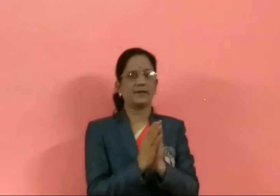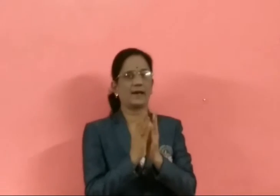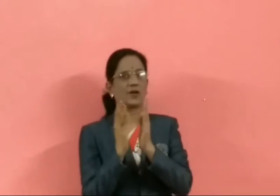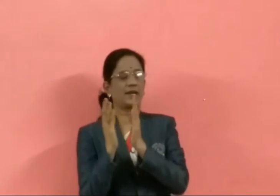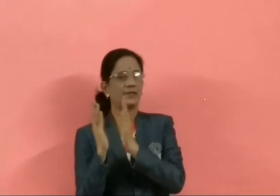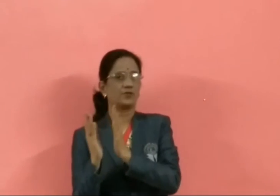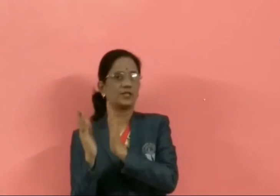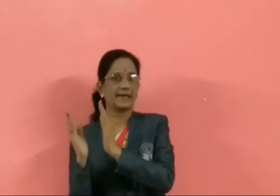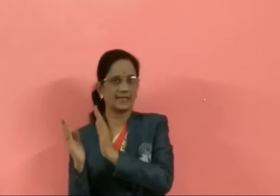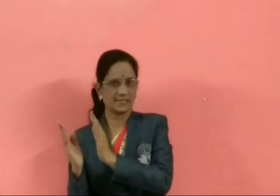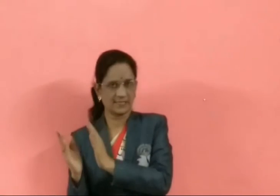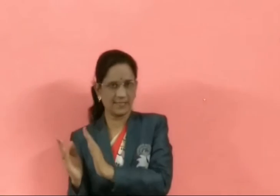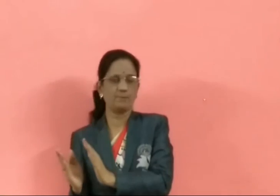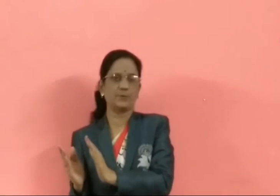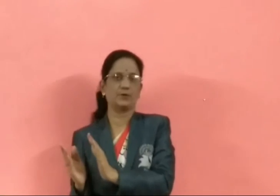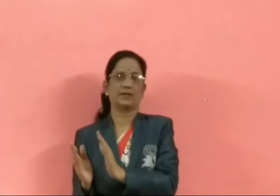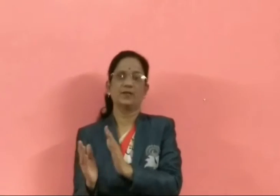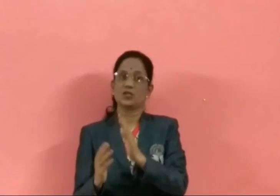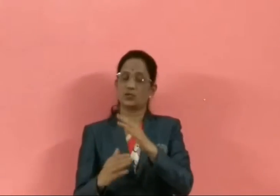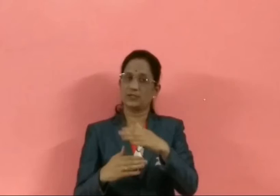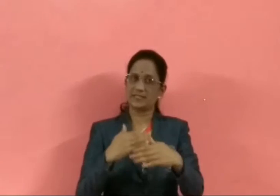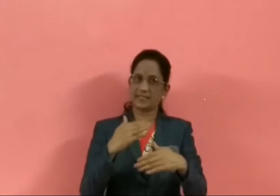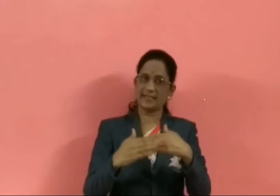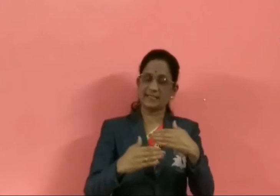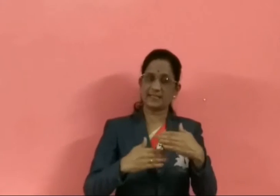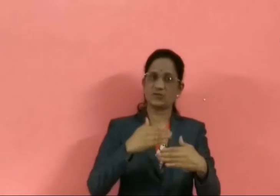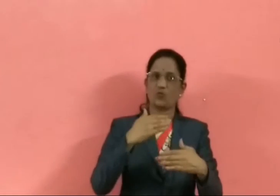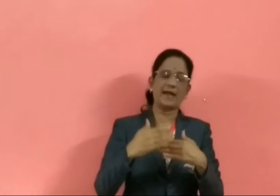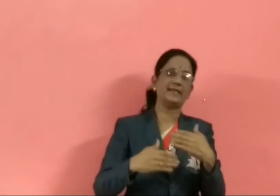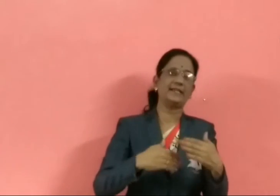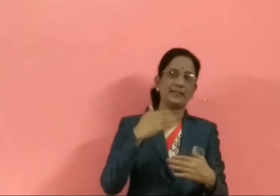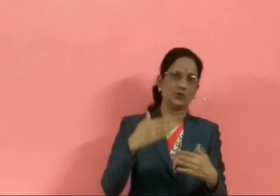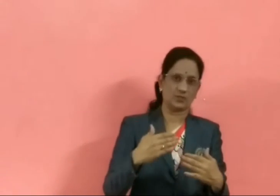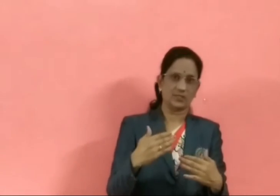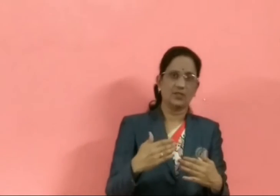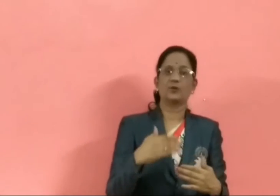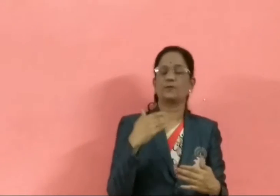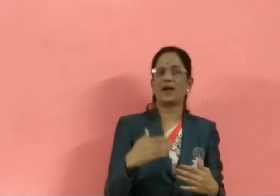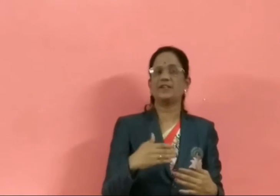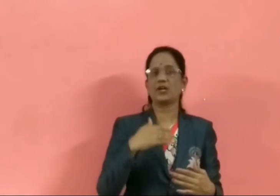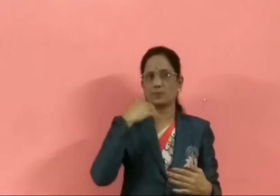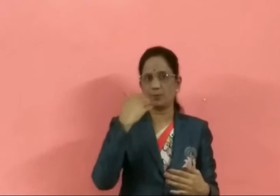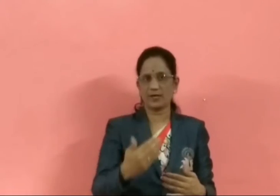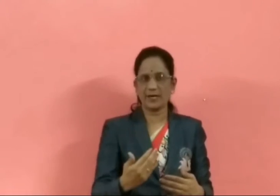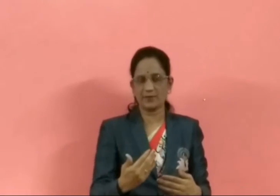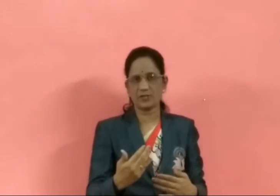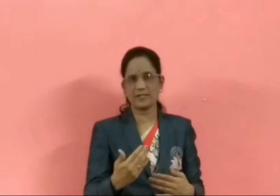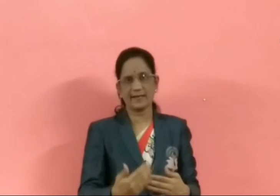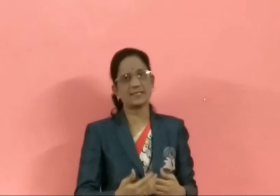or hydrogen gas is impure. So this test is widely used to find out pure hydrogen gas